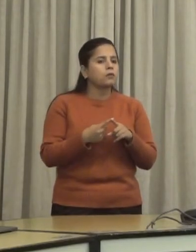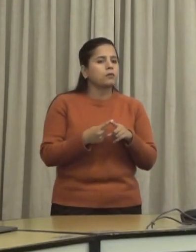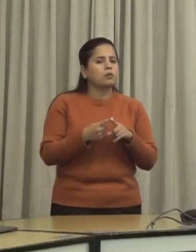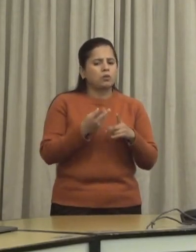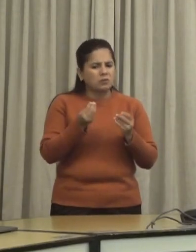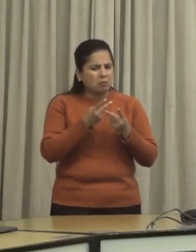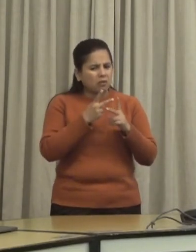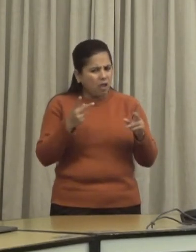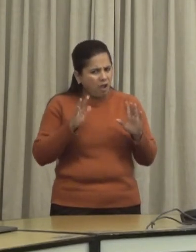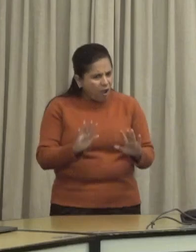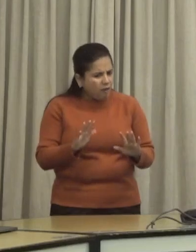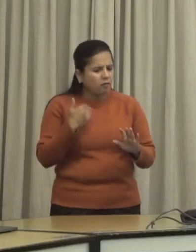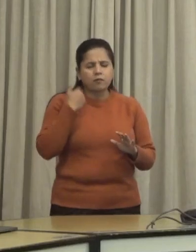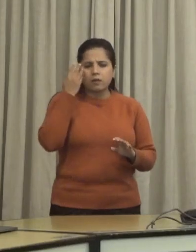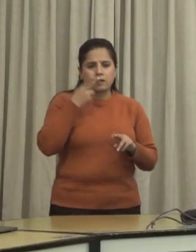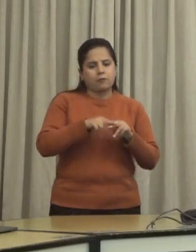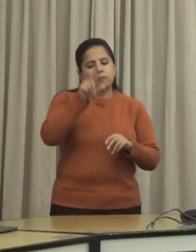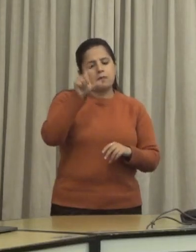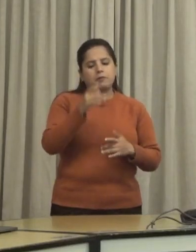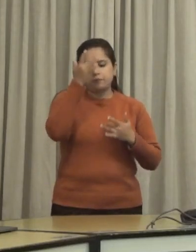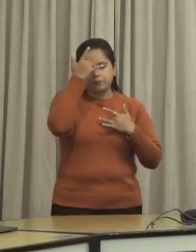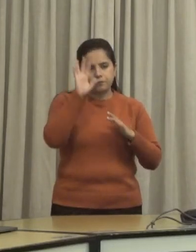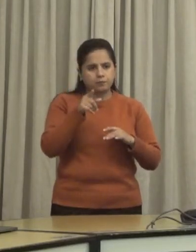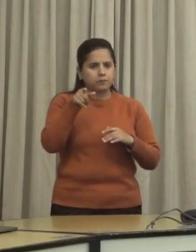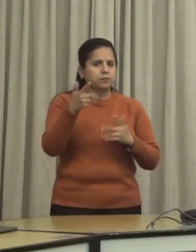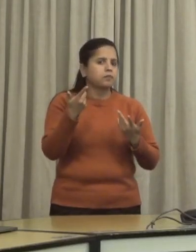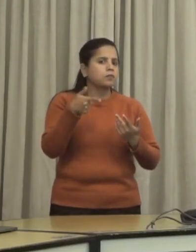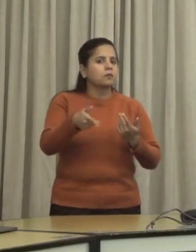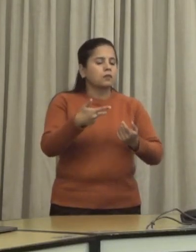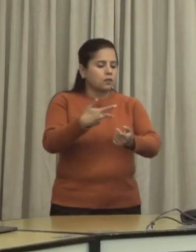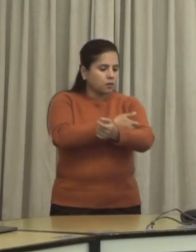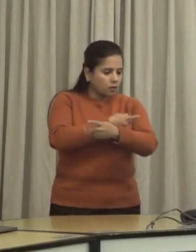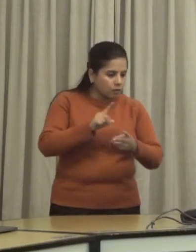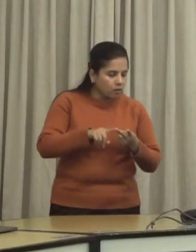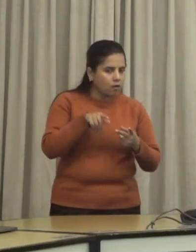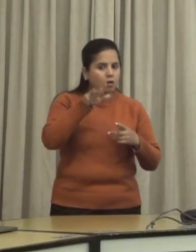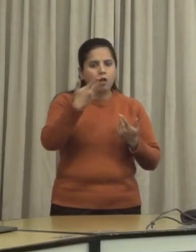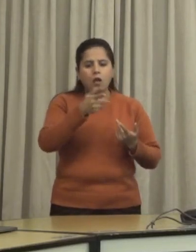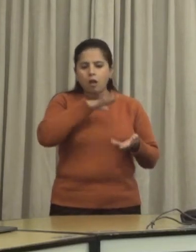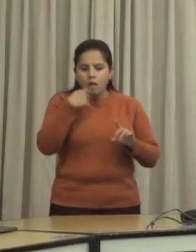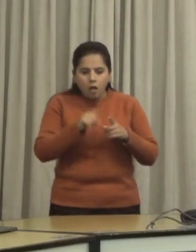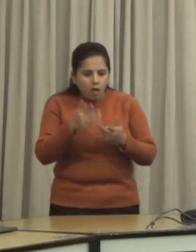such things, that if patient is in end stage or patient is inevitably dying,